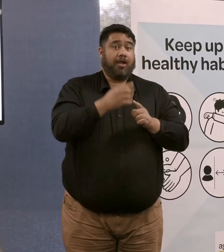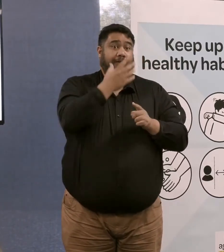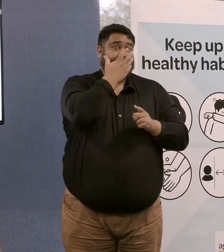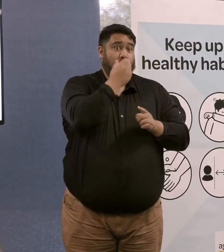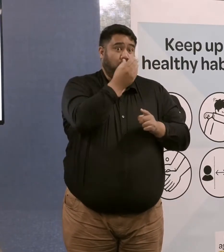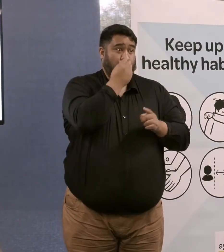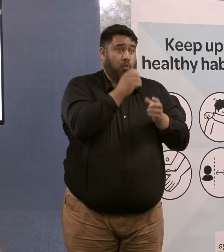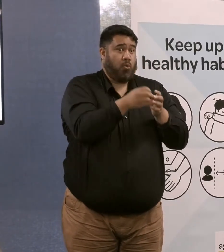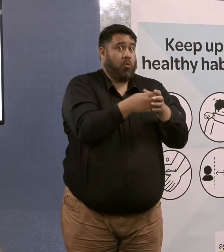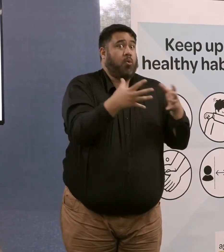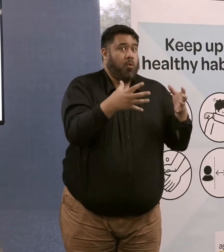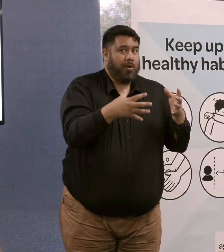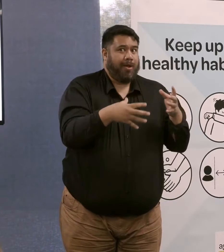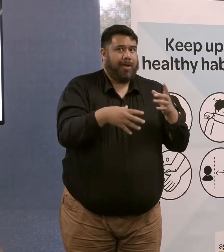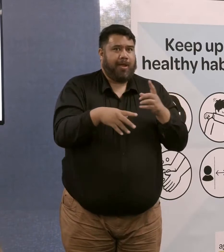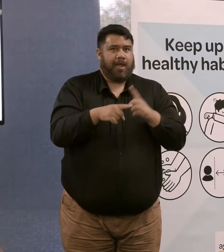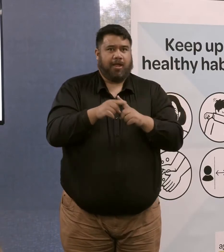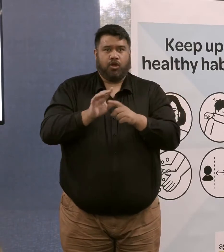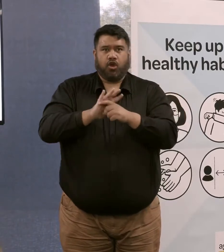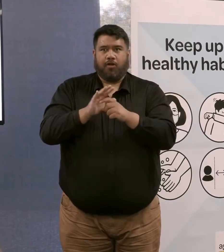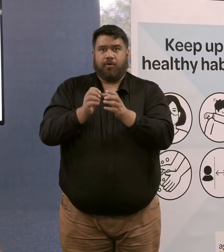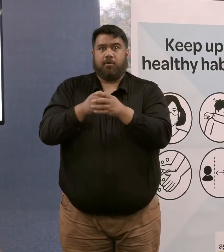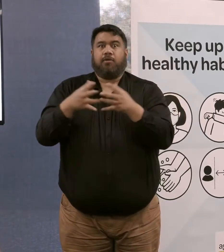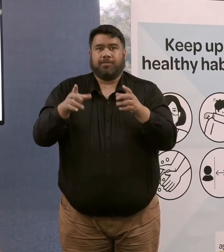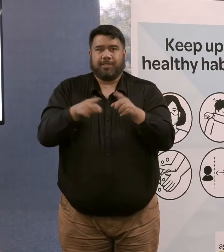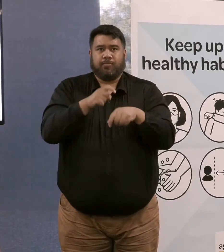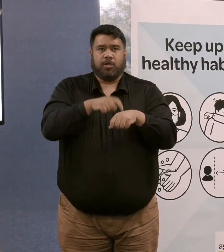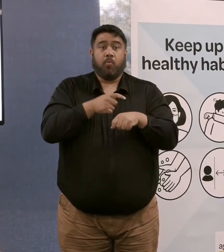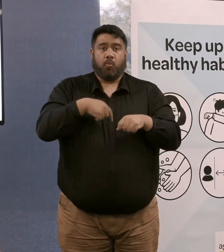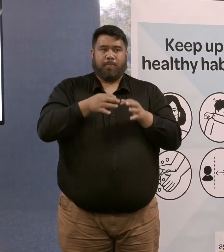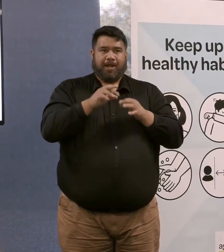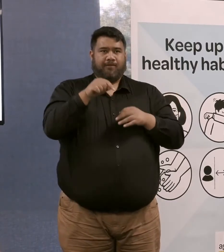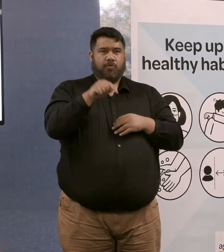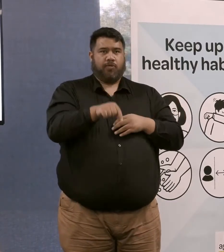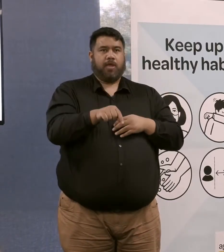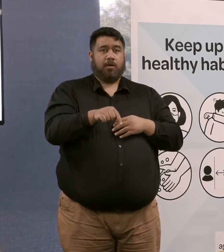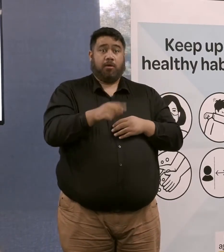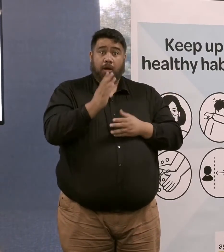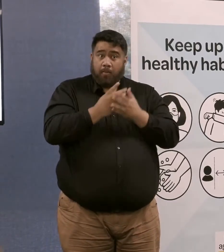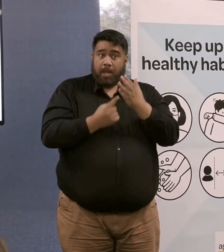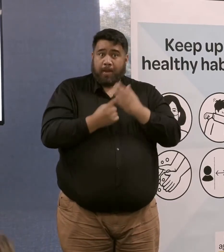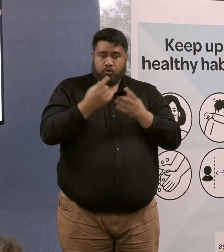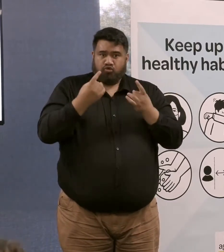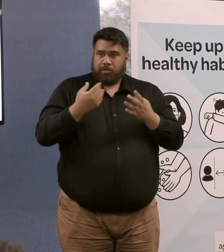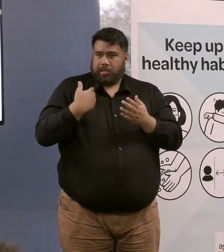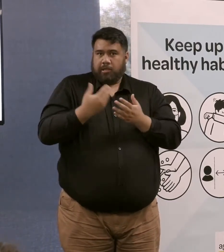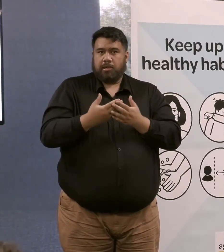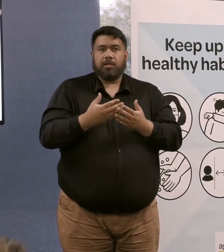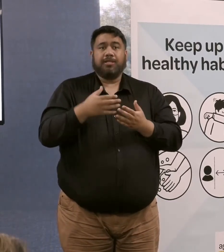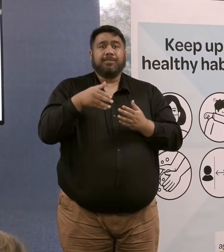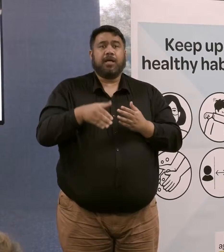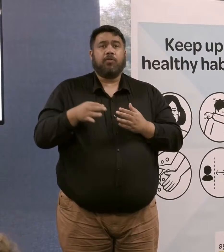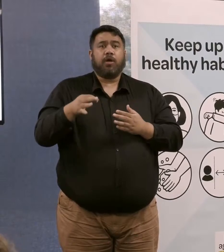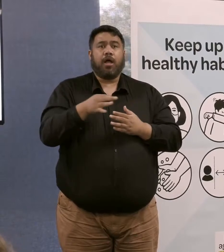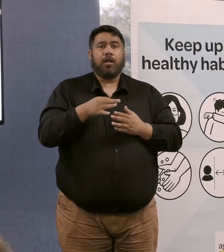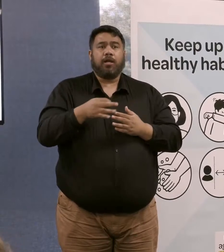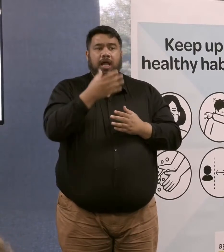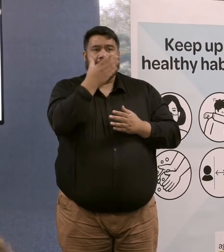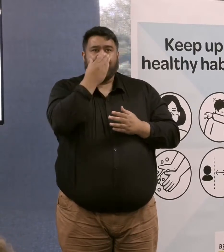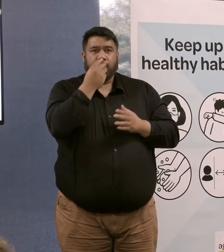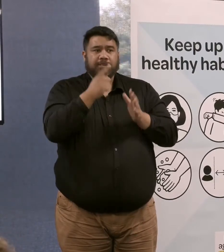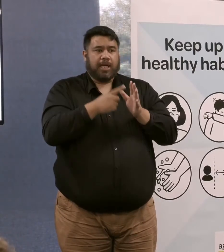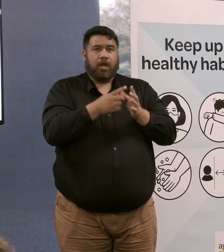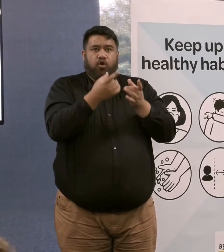influenza. We're already finding some here, particularly down in the lower part of the South Island. They've found some influenza A,